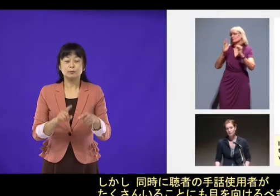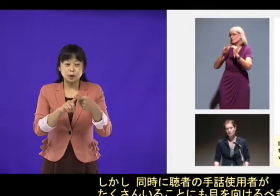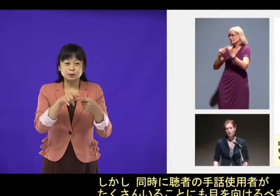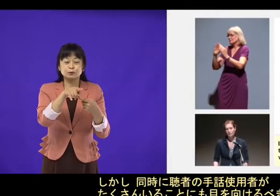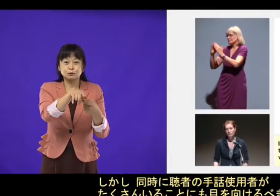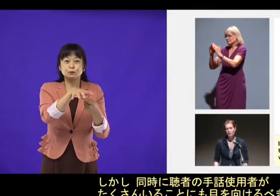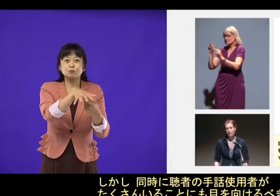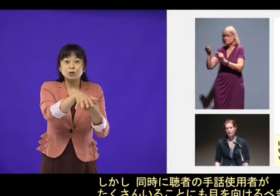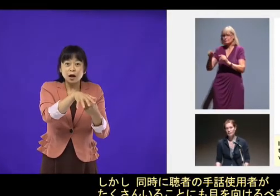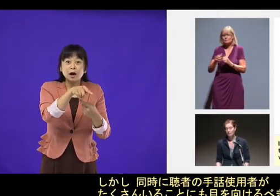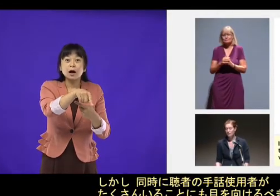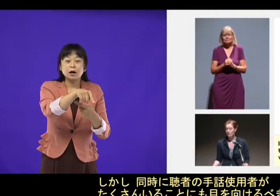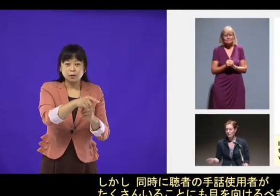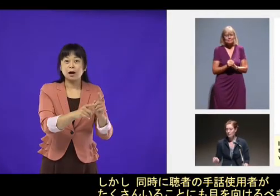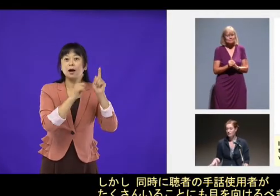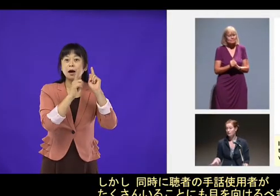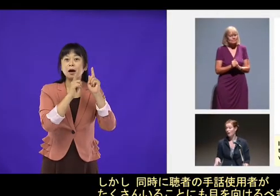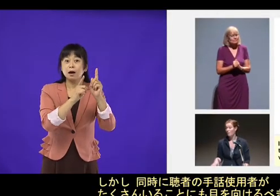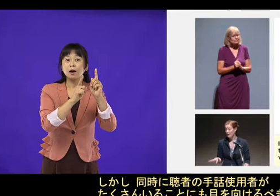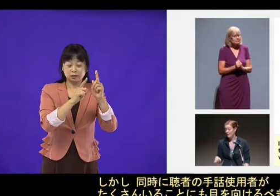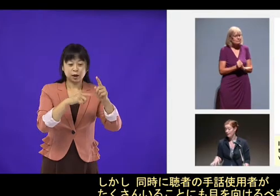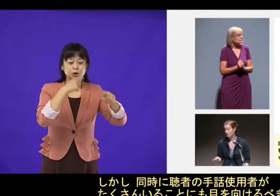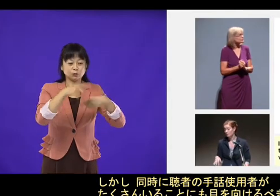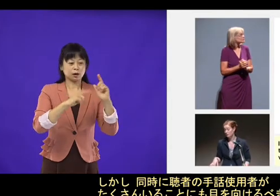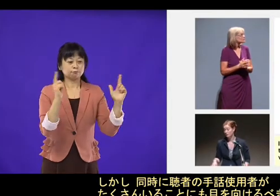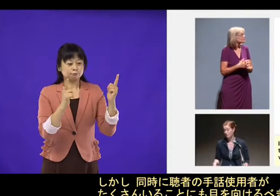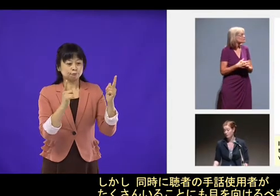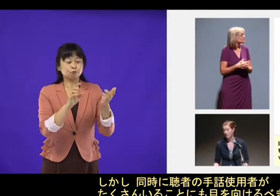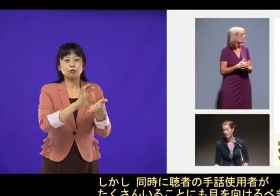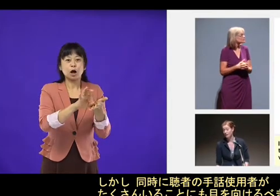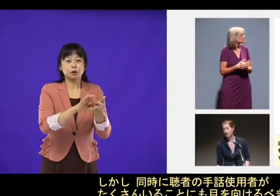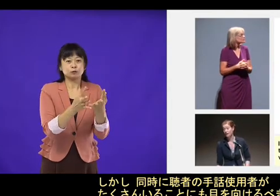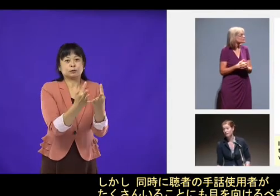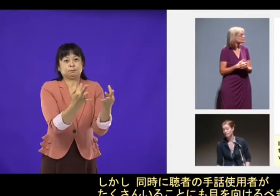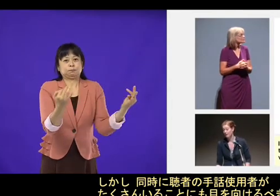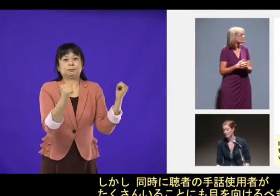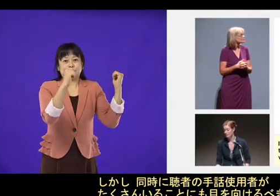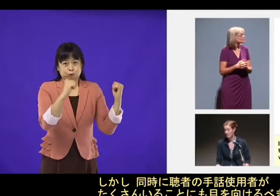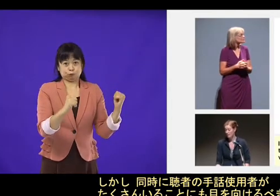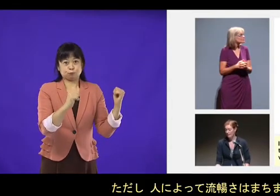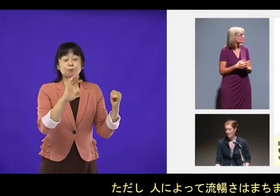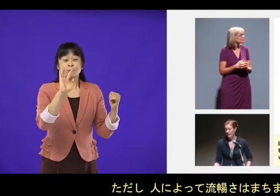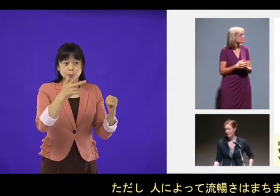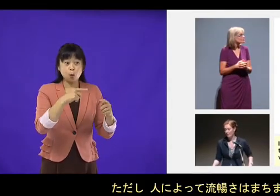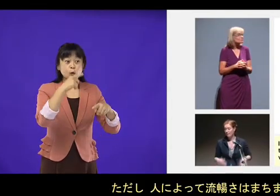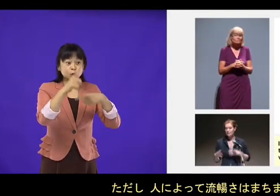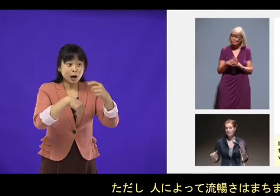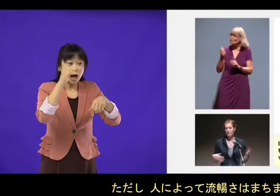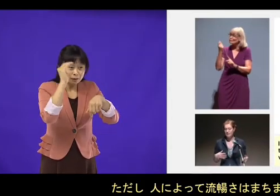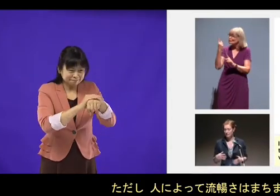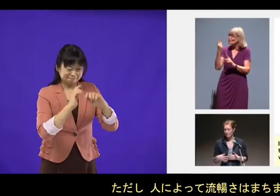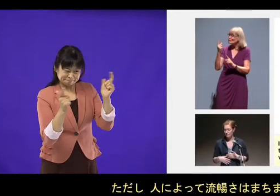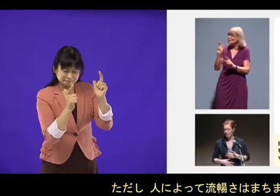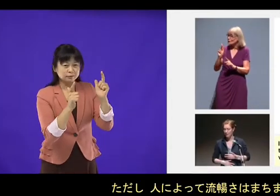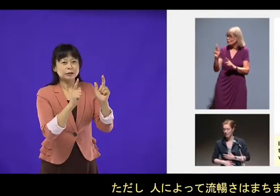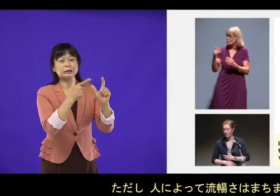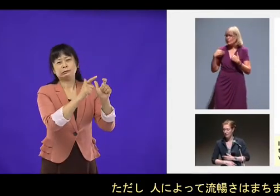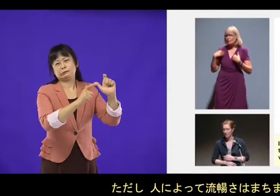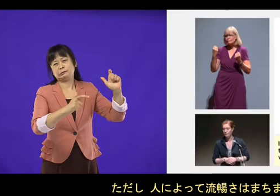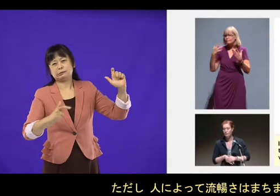And I should also note, however, that although there's lots of hearing signers, they have varying degrees